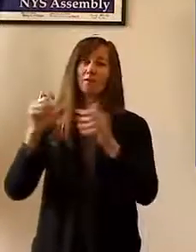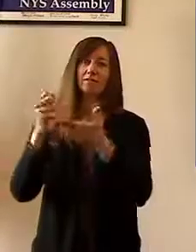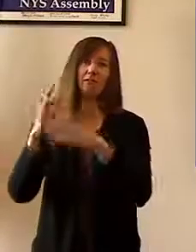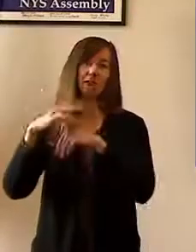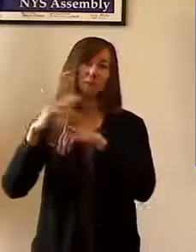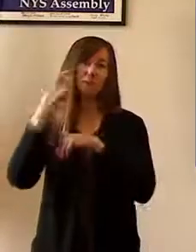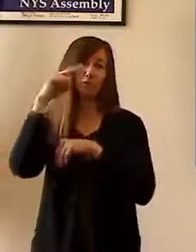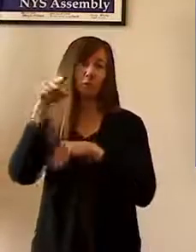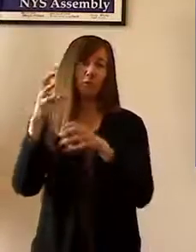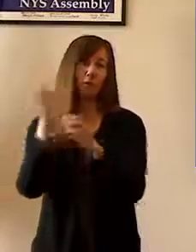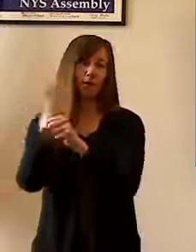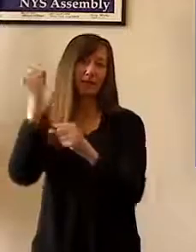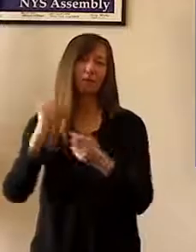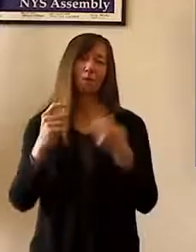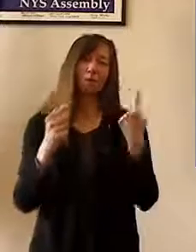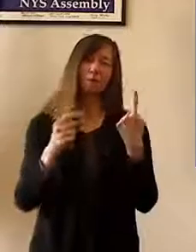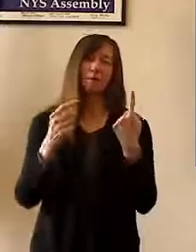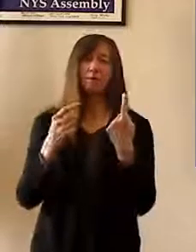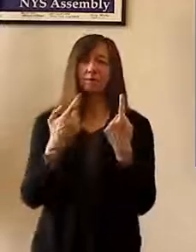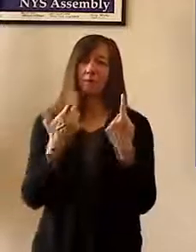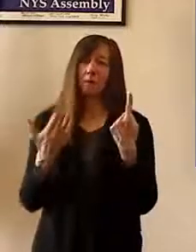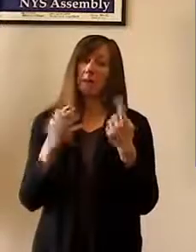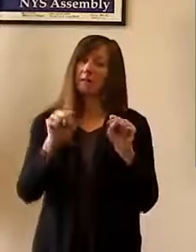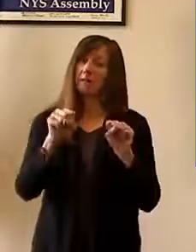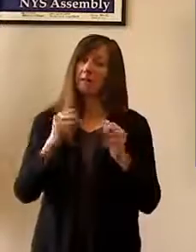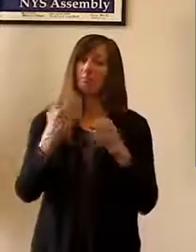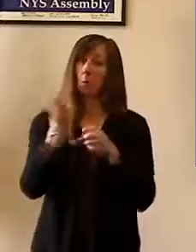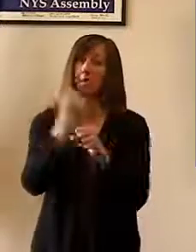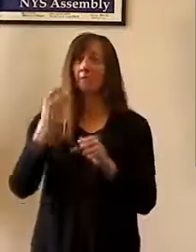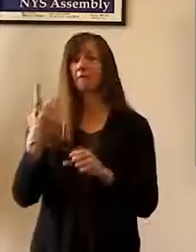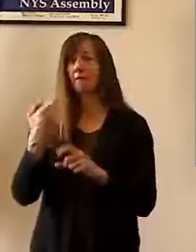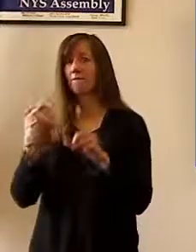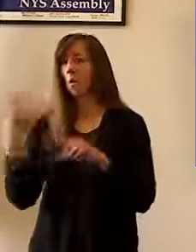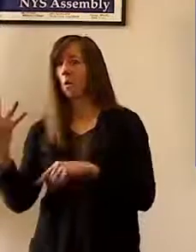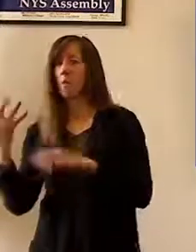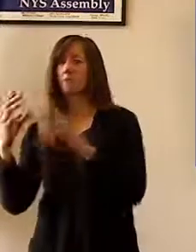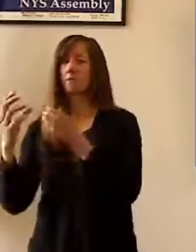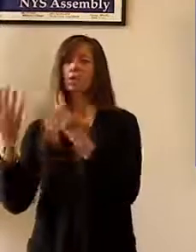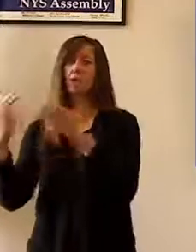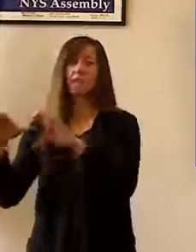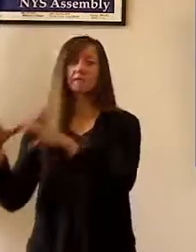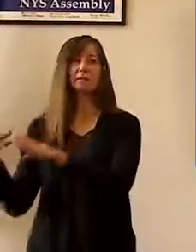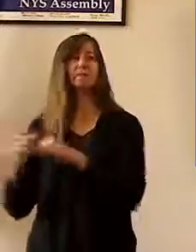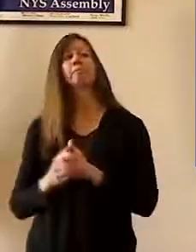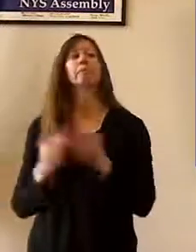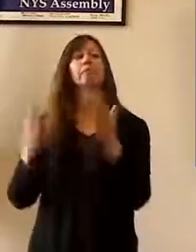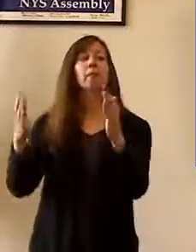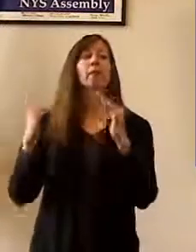be presenting to the Dutchess County Regional Chamber of Commerce their